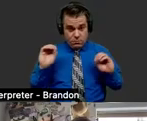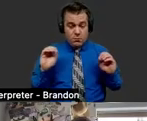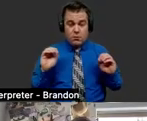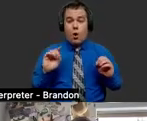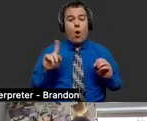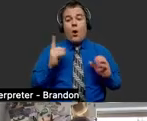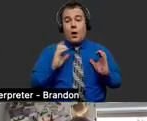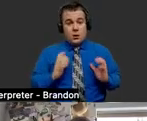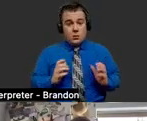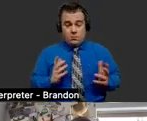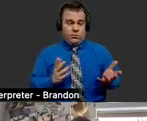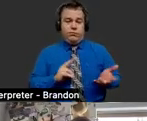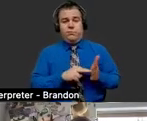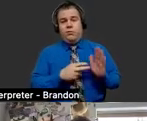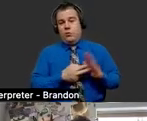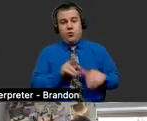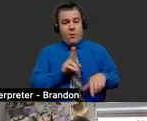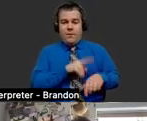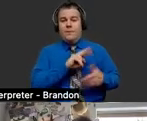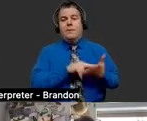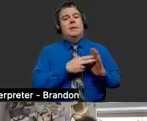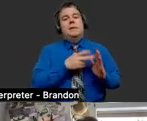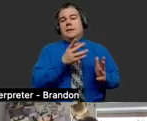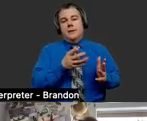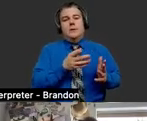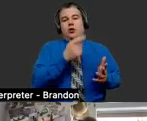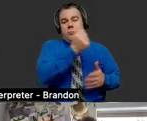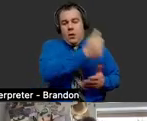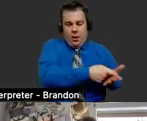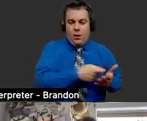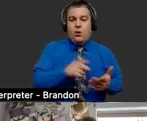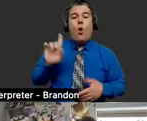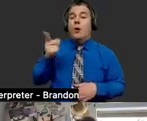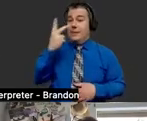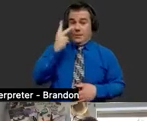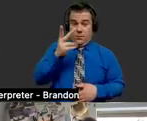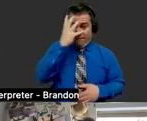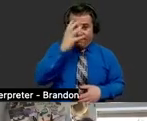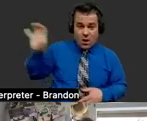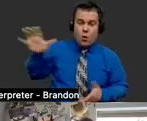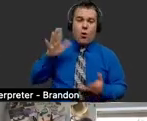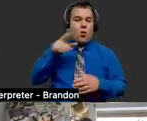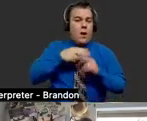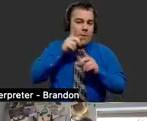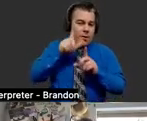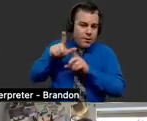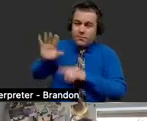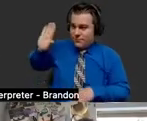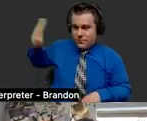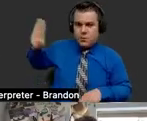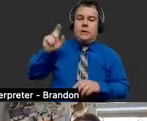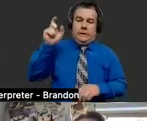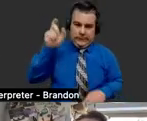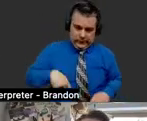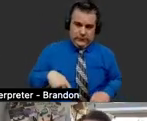be able to see either your picture, your name, your initials, whatever you have up here. You want to see that. go into your Pivotal